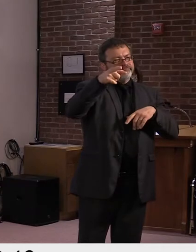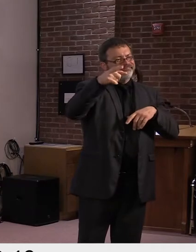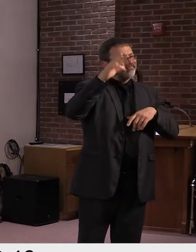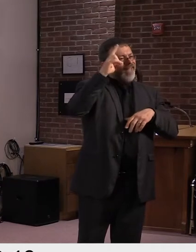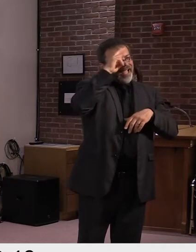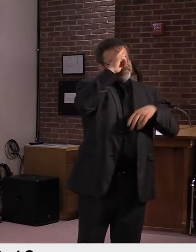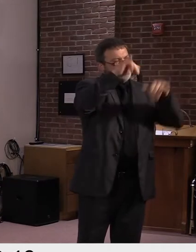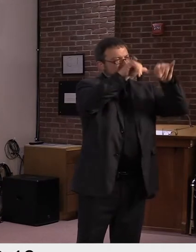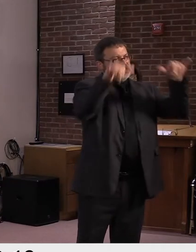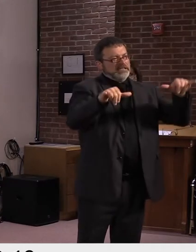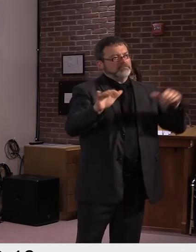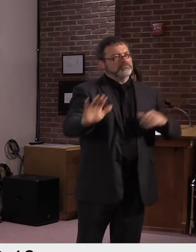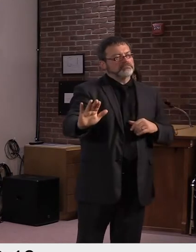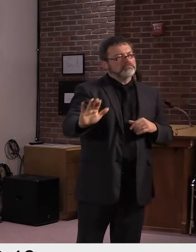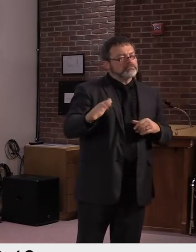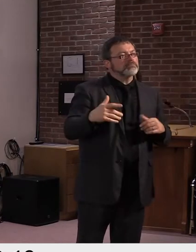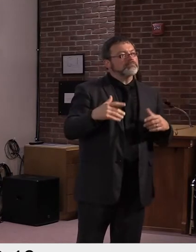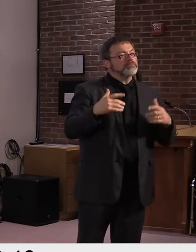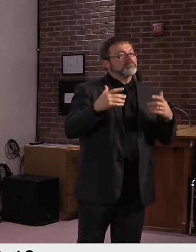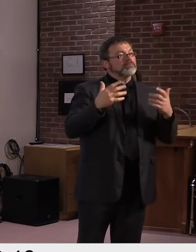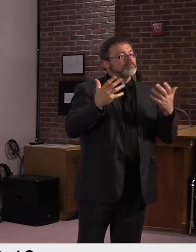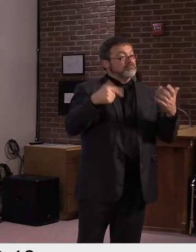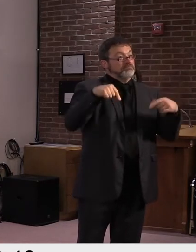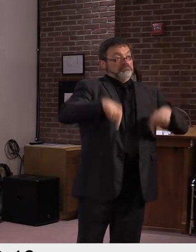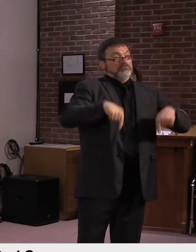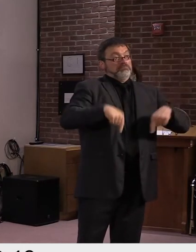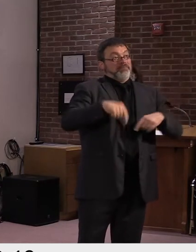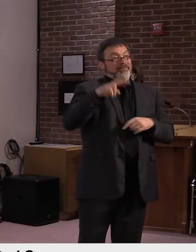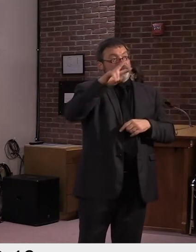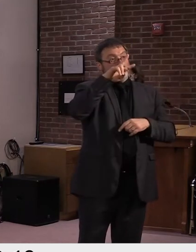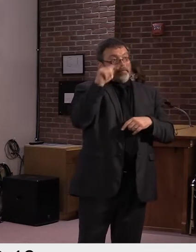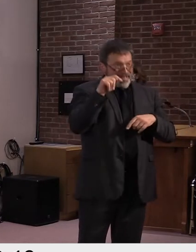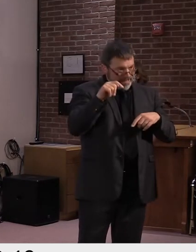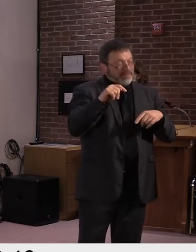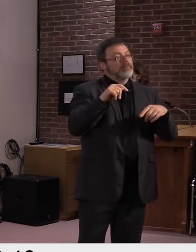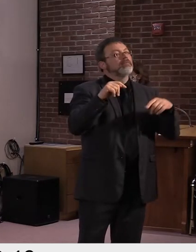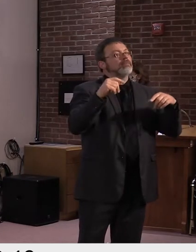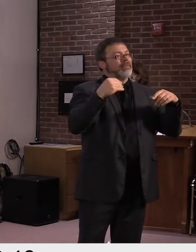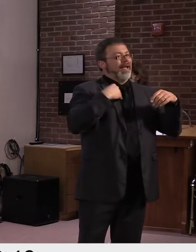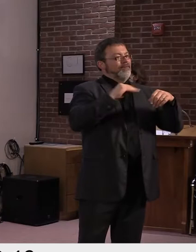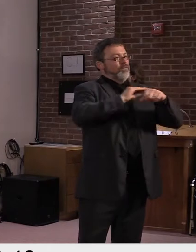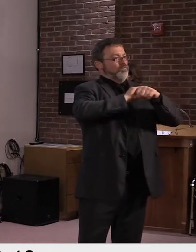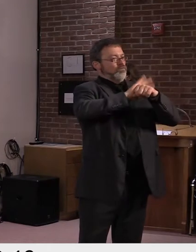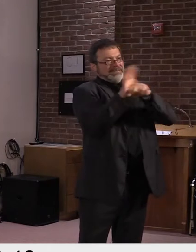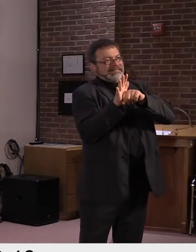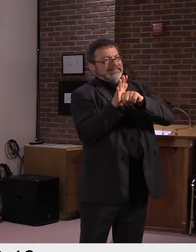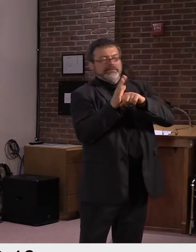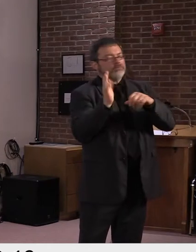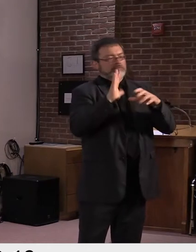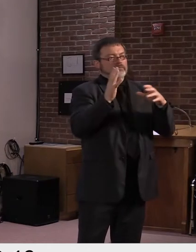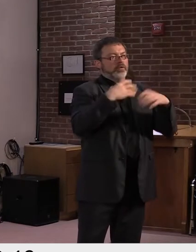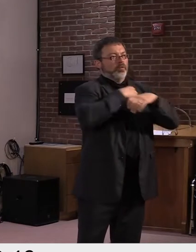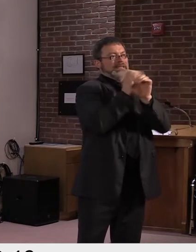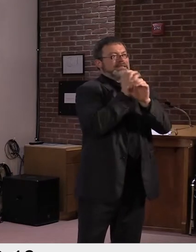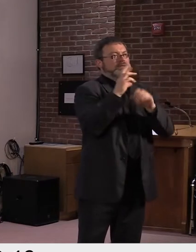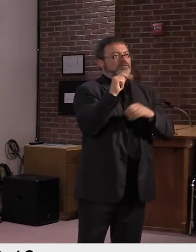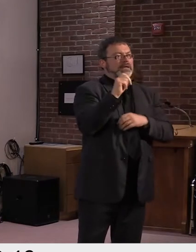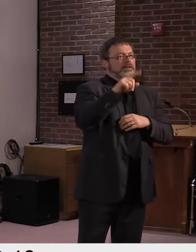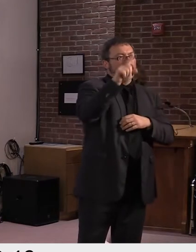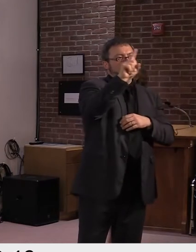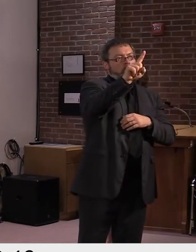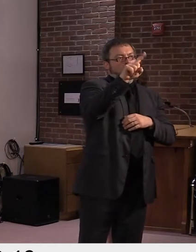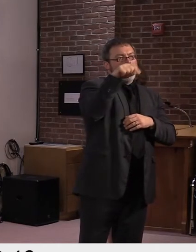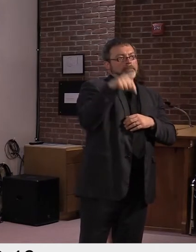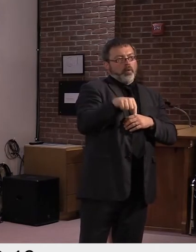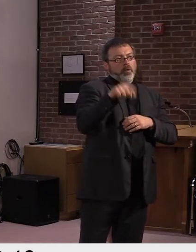Presently Vermont has a retransmission rate of about one, according to what I have seen on the internet